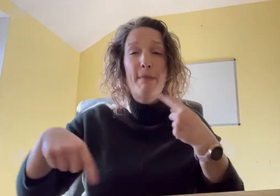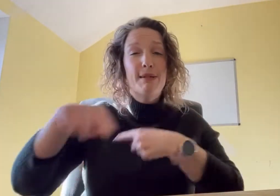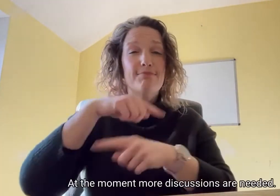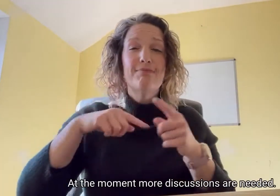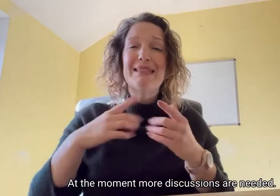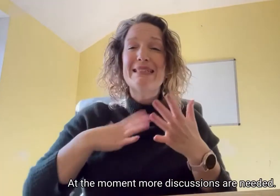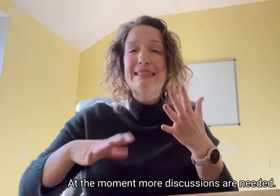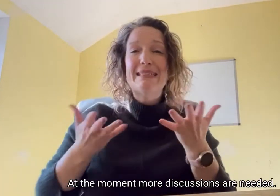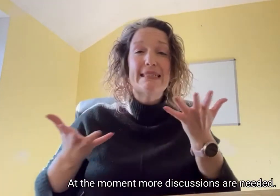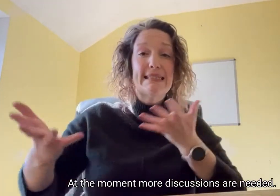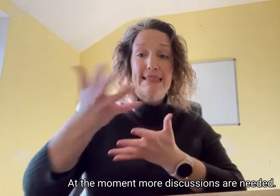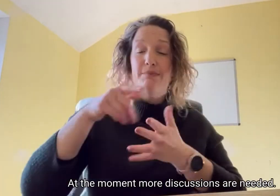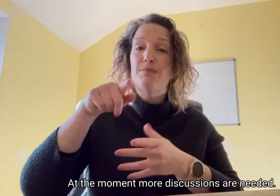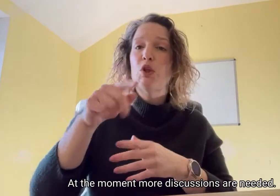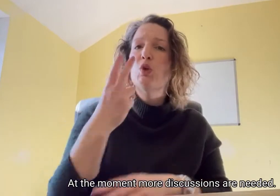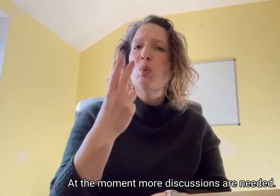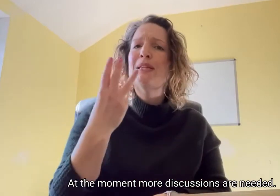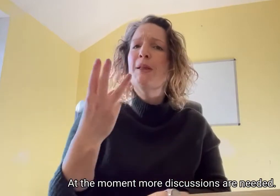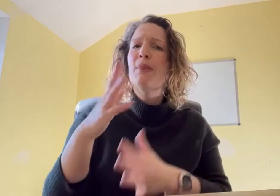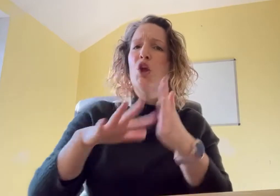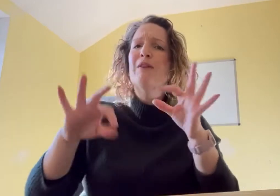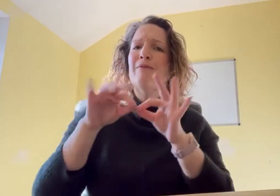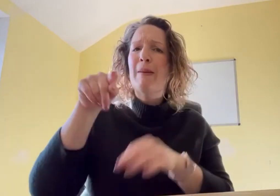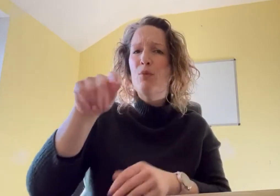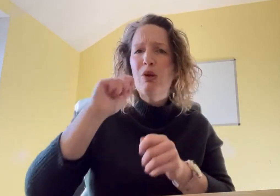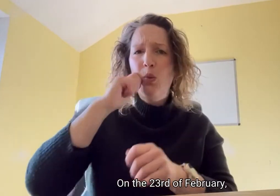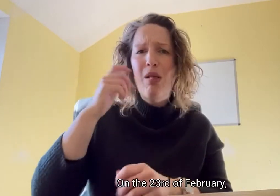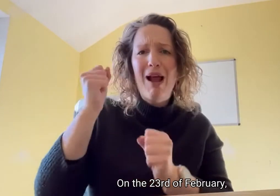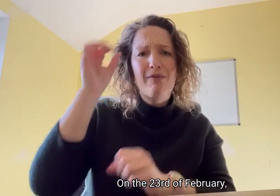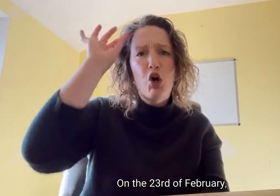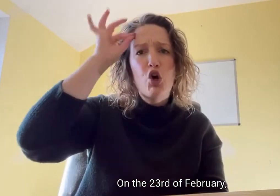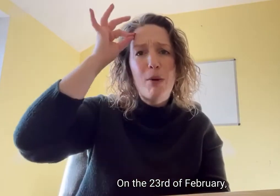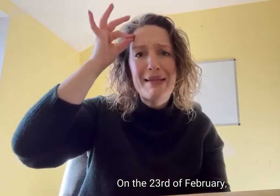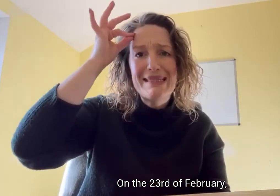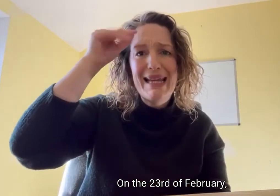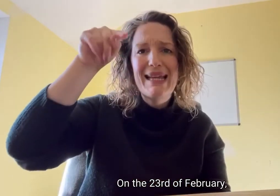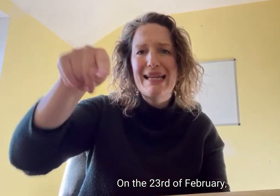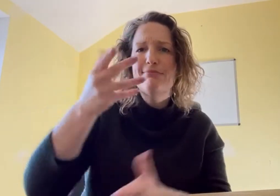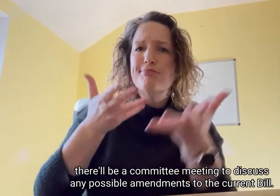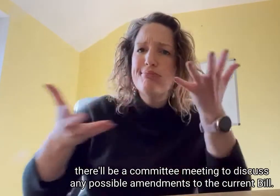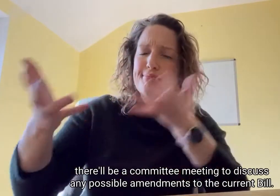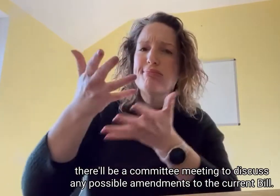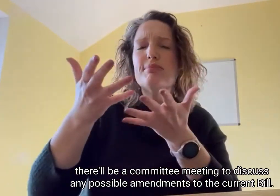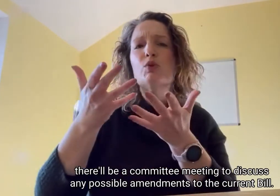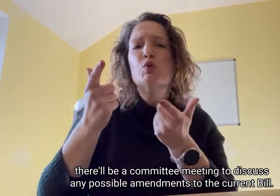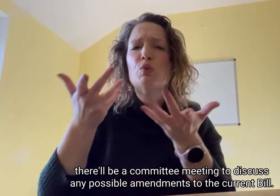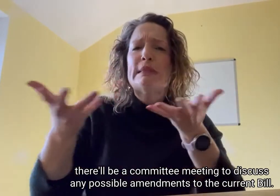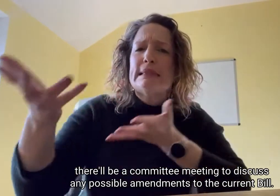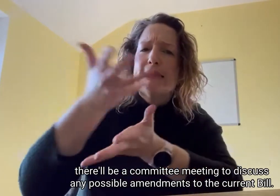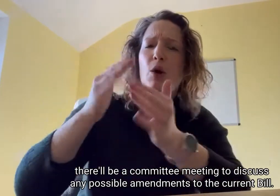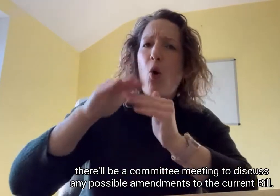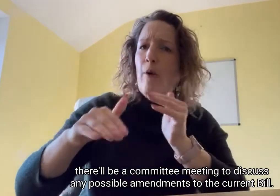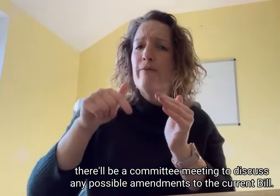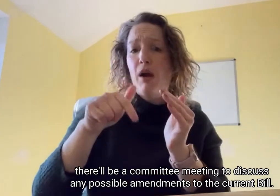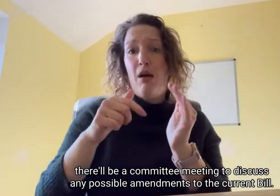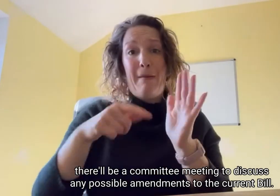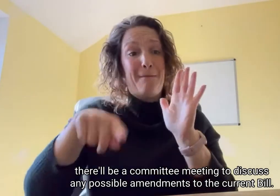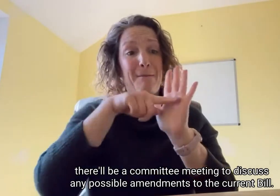At the moment, more discussions are needed. On the 23rd of February, there'll be a committee meeting to discuss any possible amendments